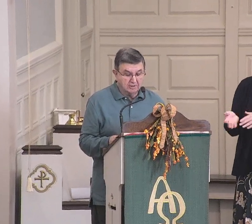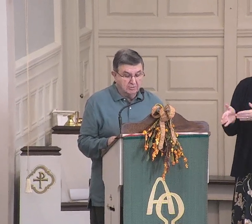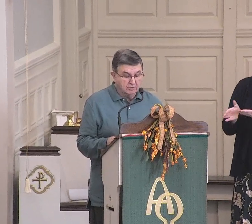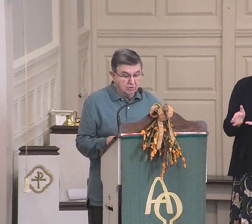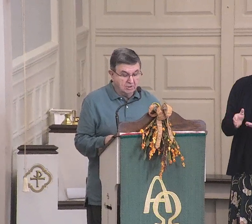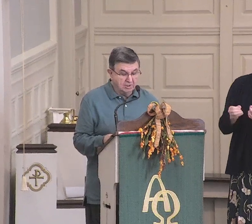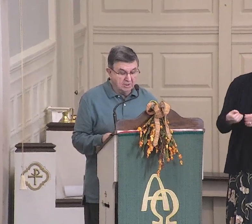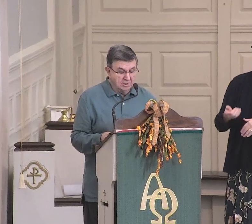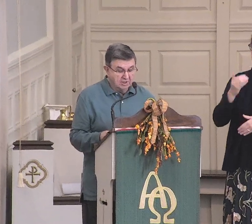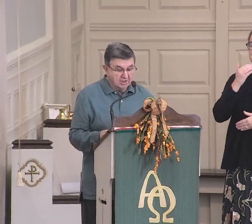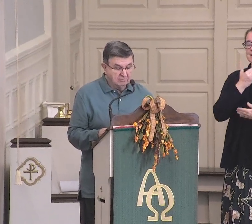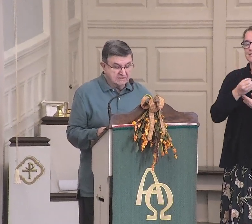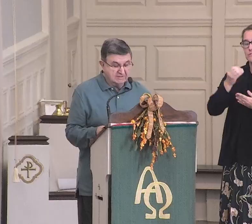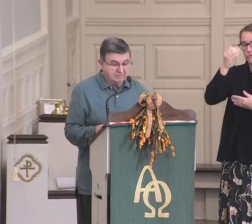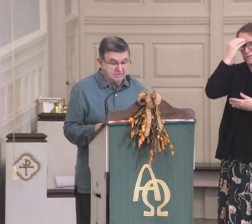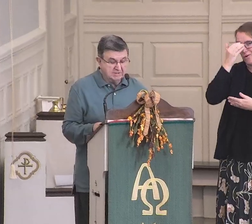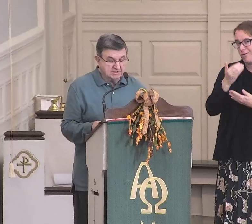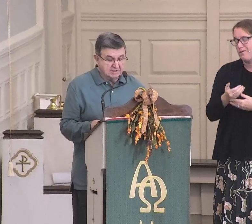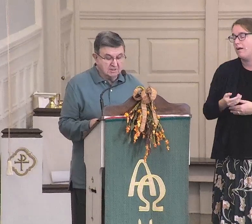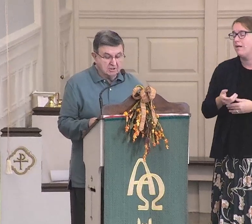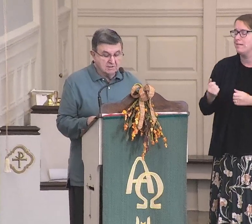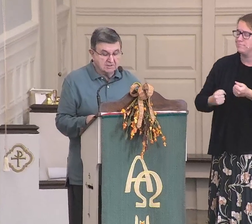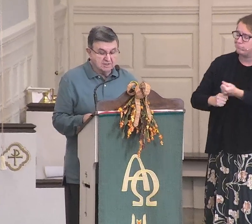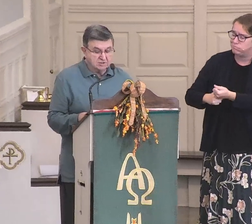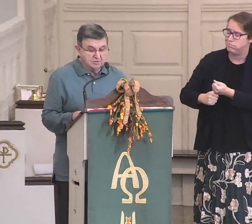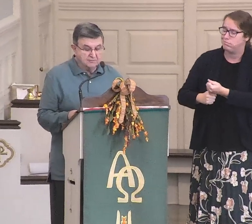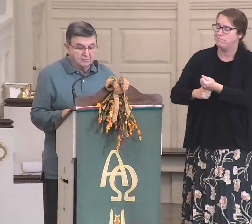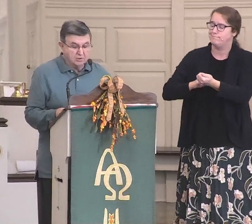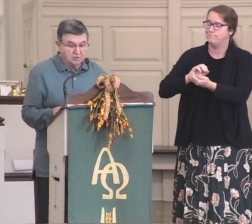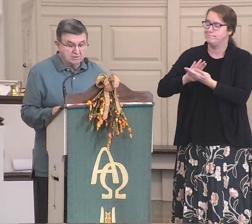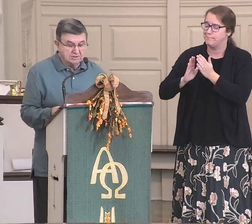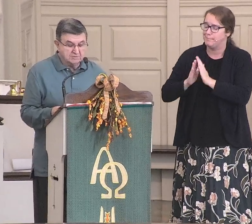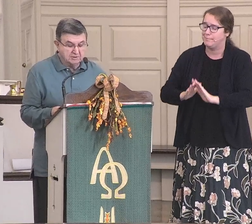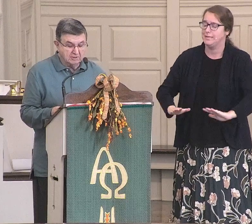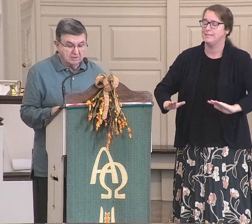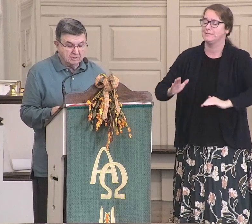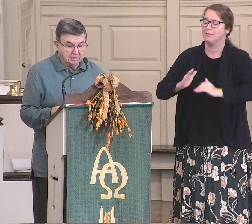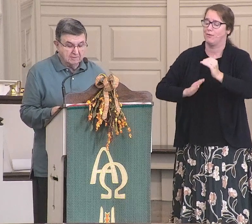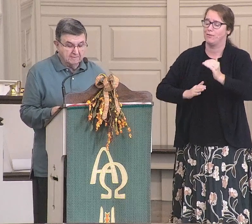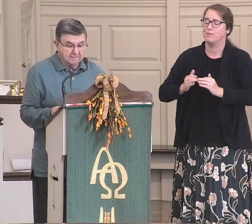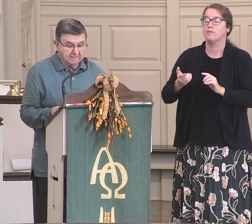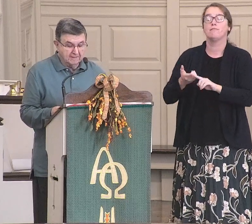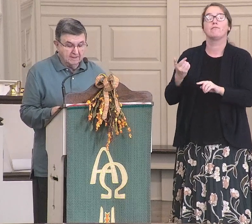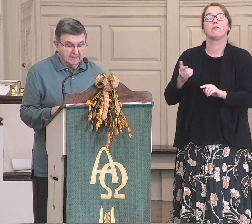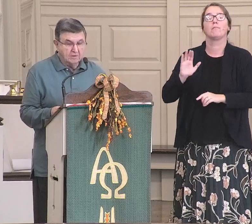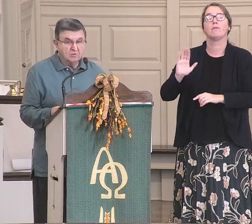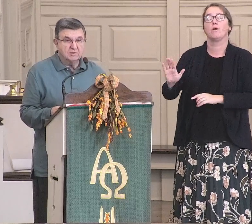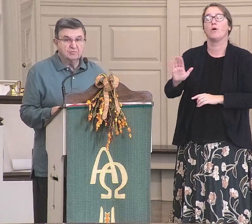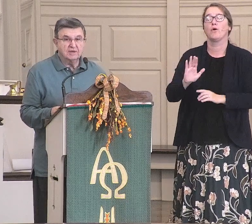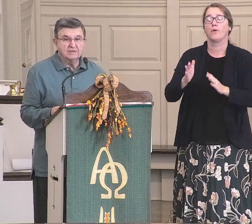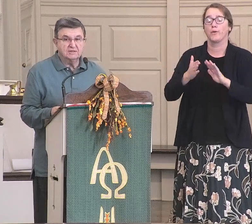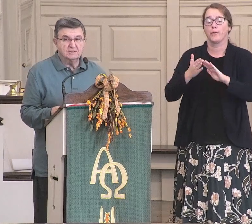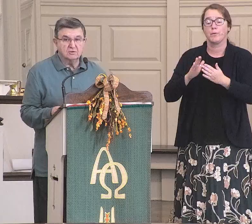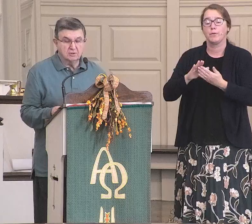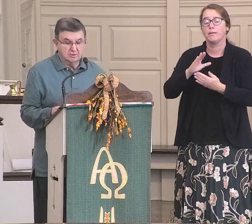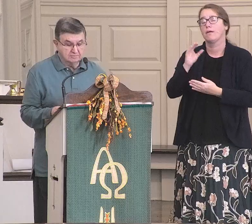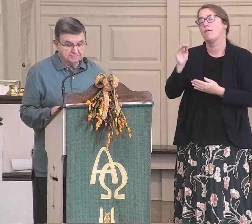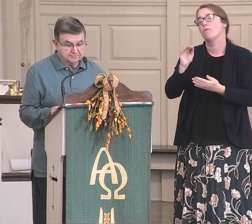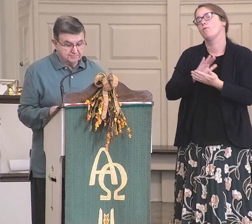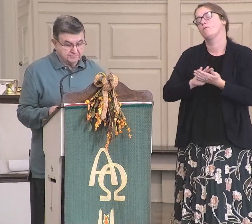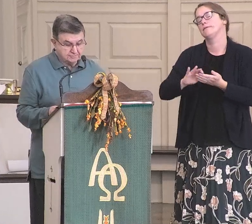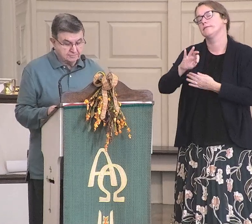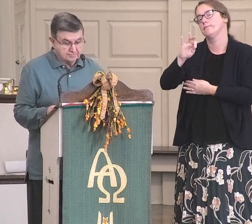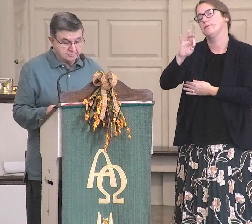in their community and receive peace and consolation from the Holy Spirit. We pray to the Lord.